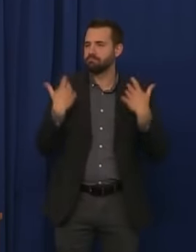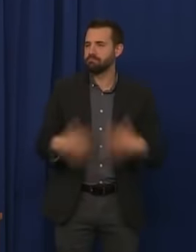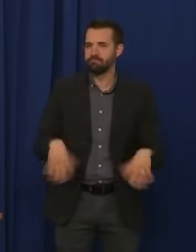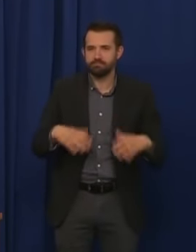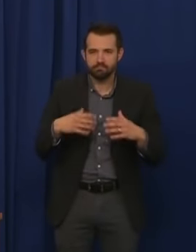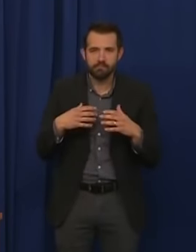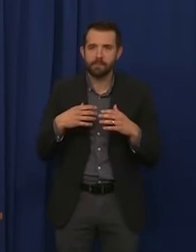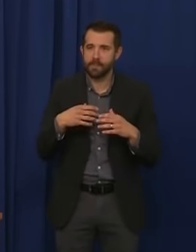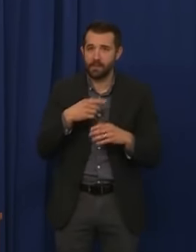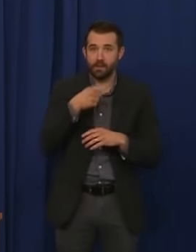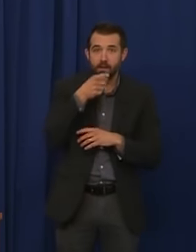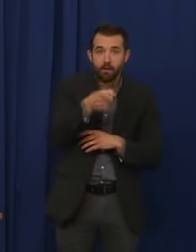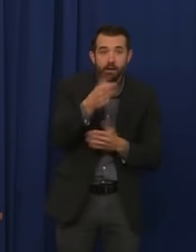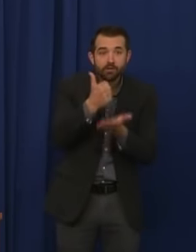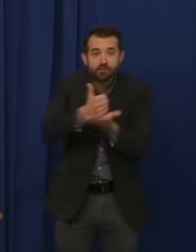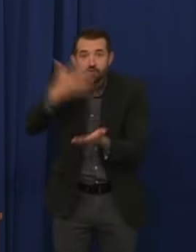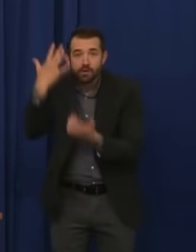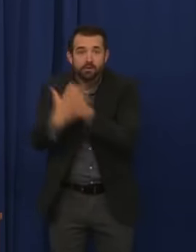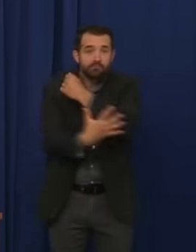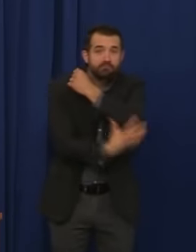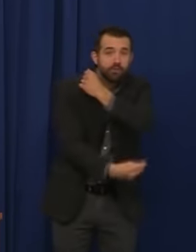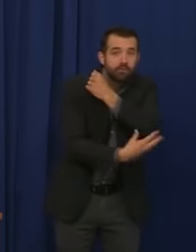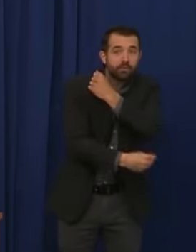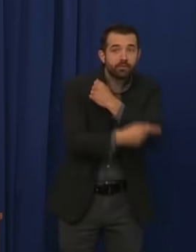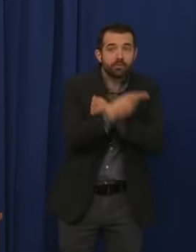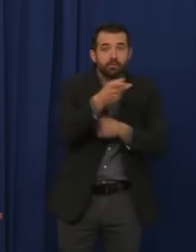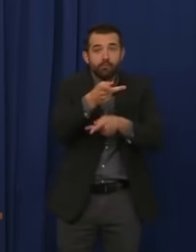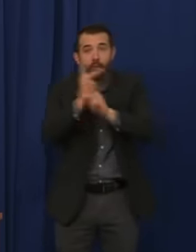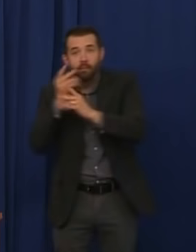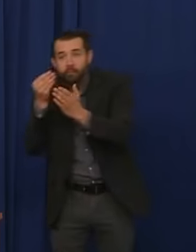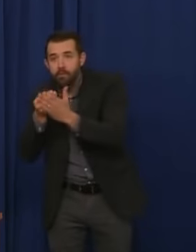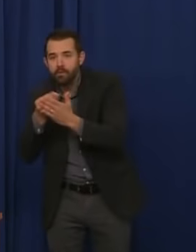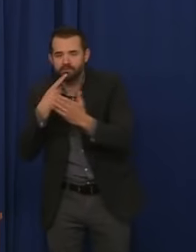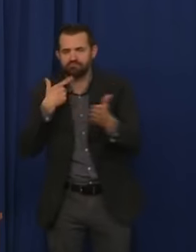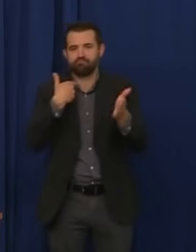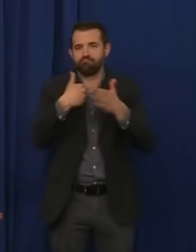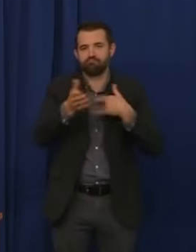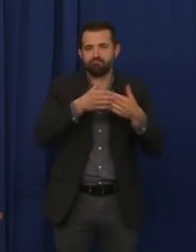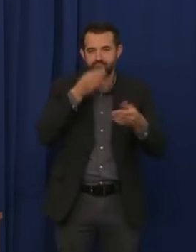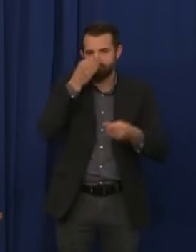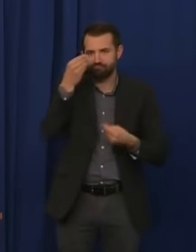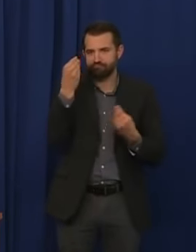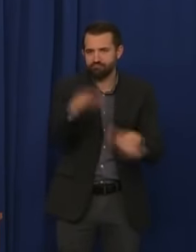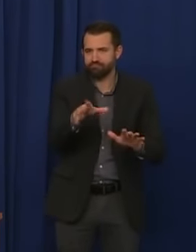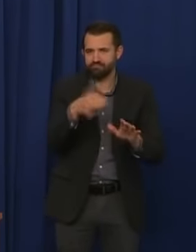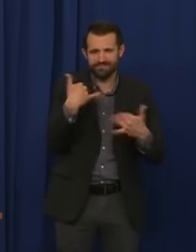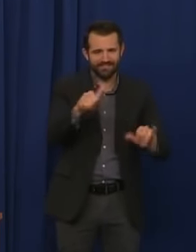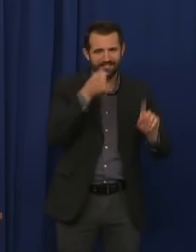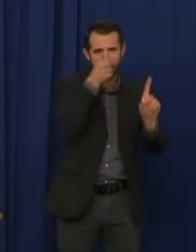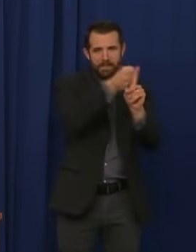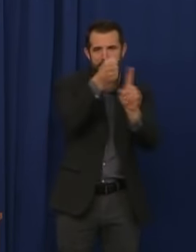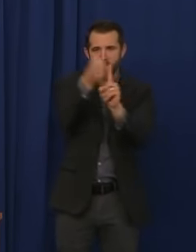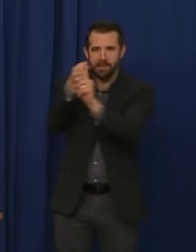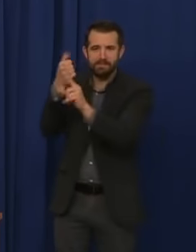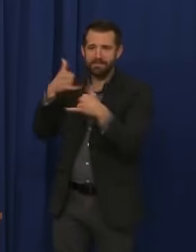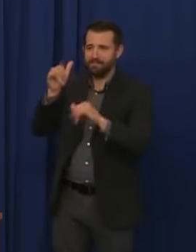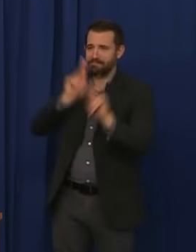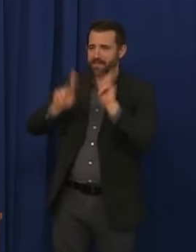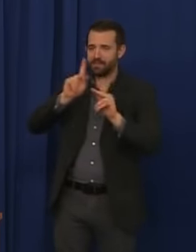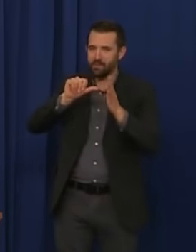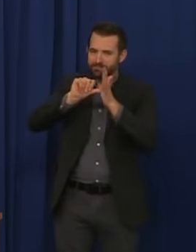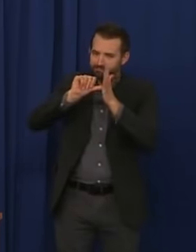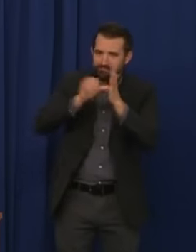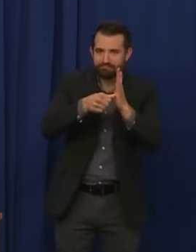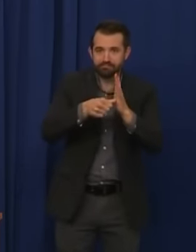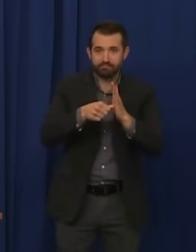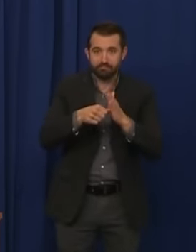or whether you have a line of credit. It is an equal opportunity killer. If you have lungs,